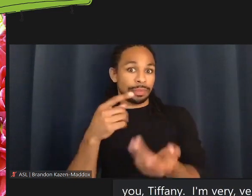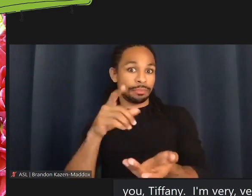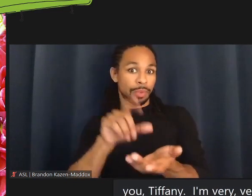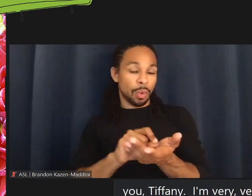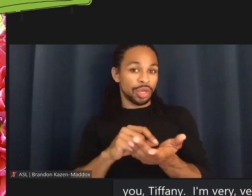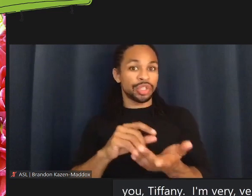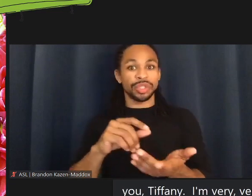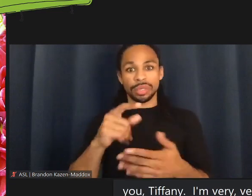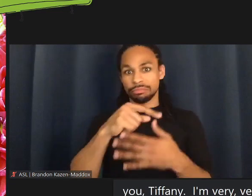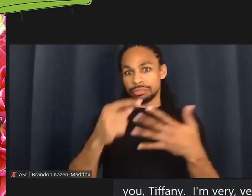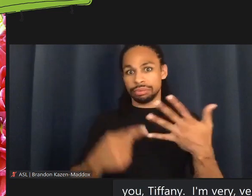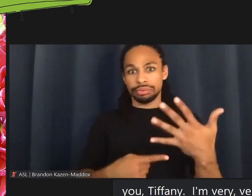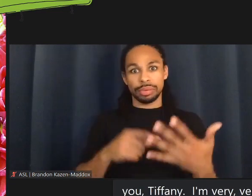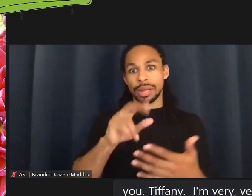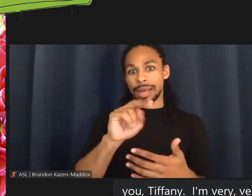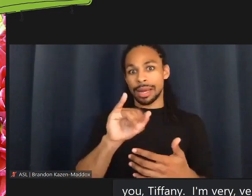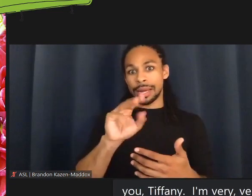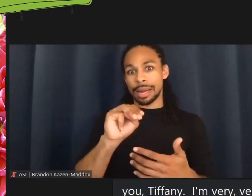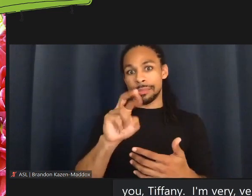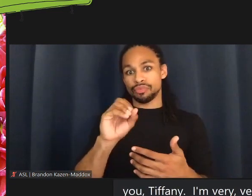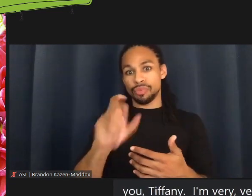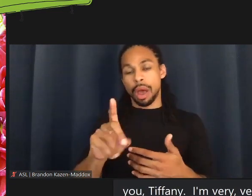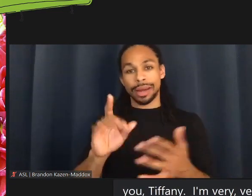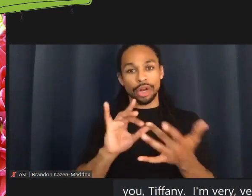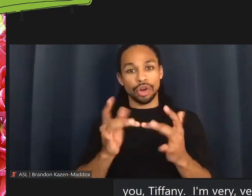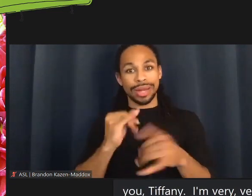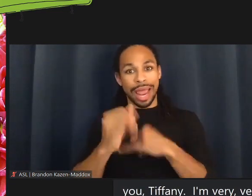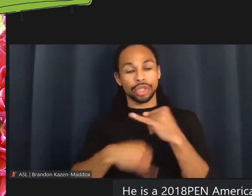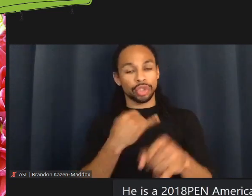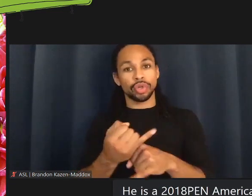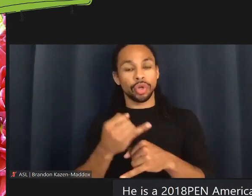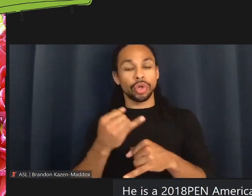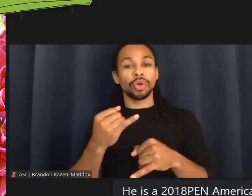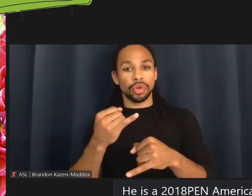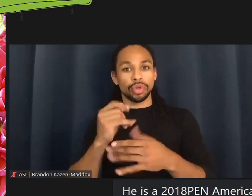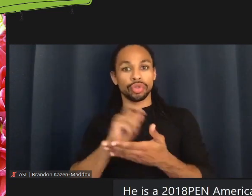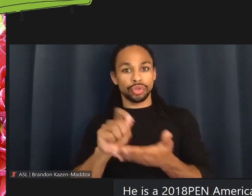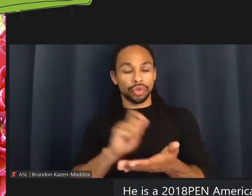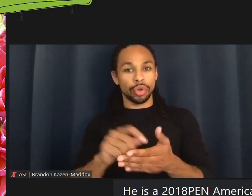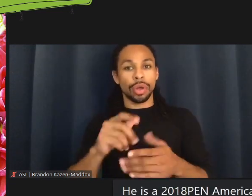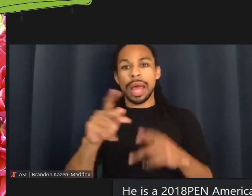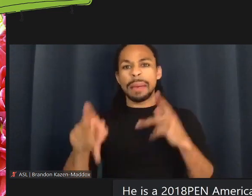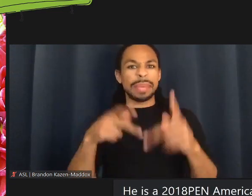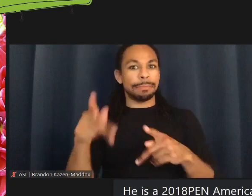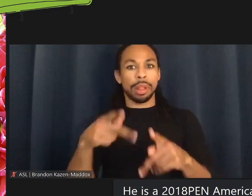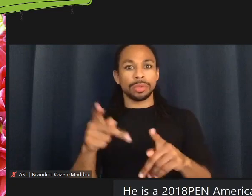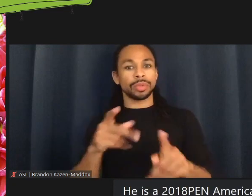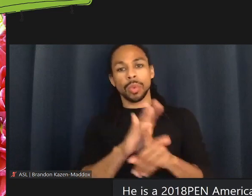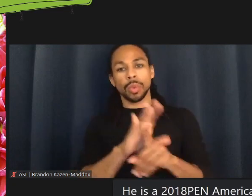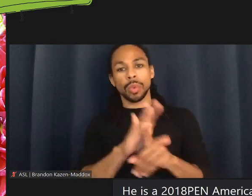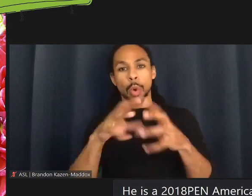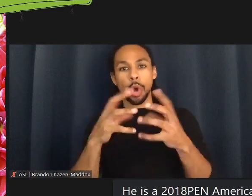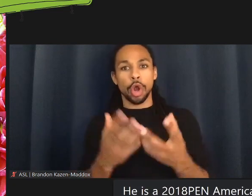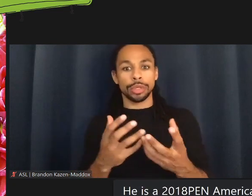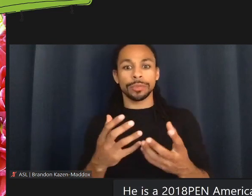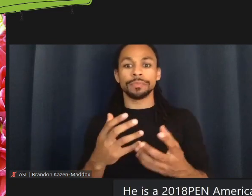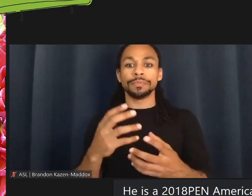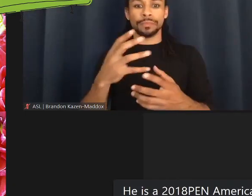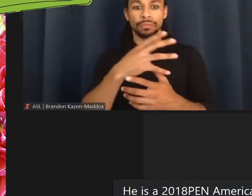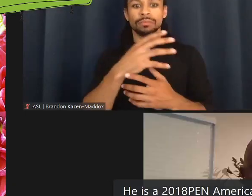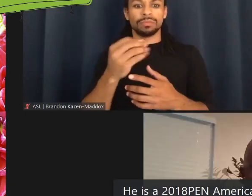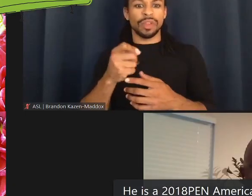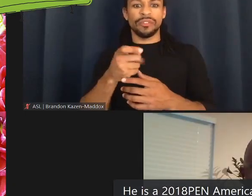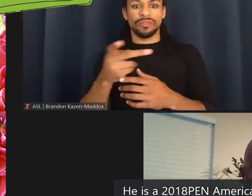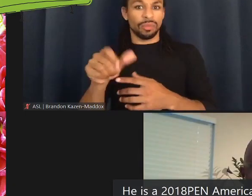Journal, Nimrod International Journal, People's World, and Southern Humanities Review. Juby and his husband split their time between